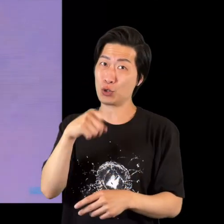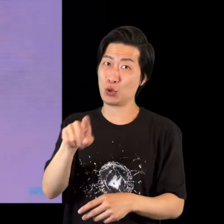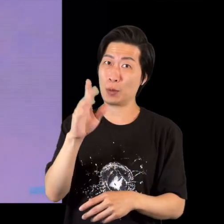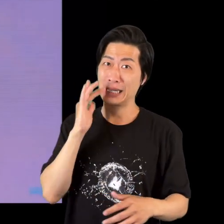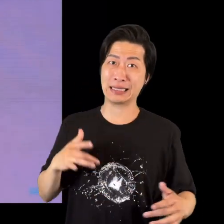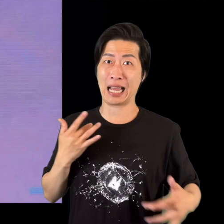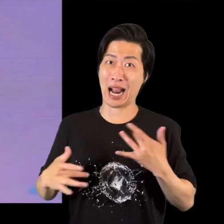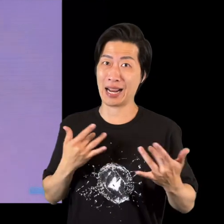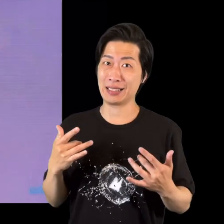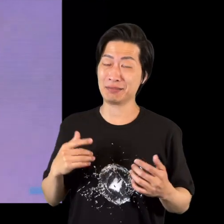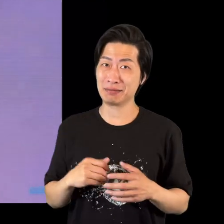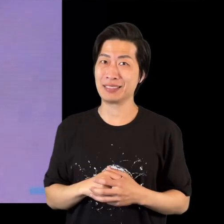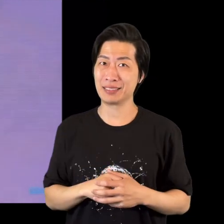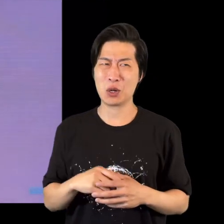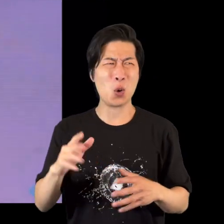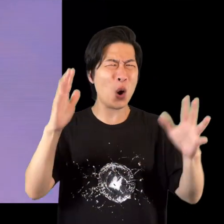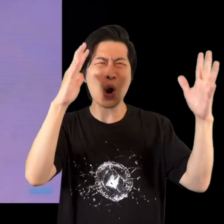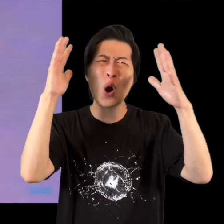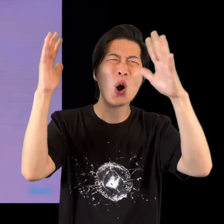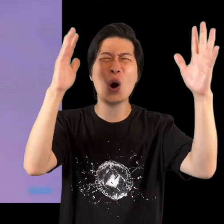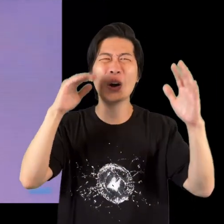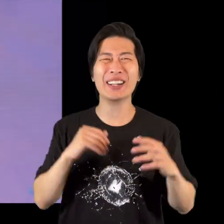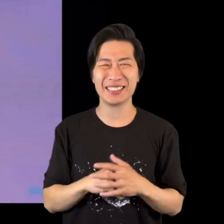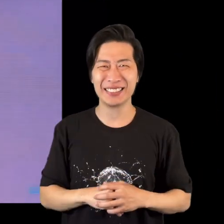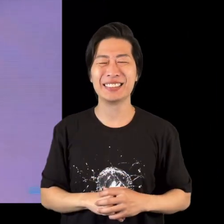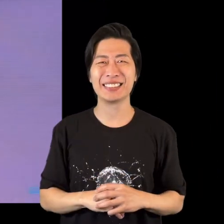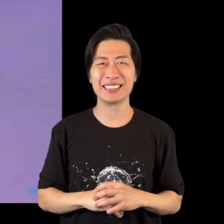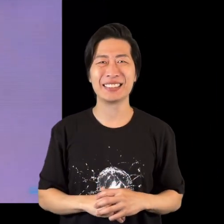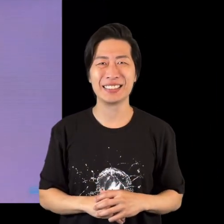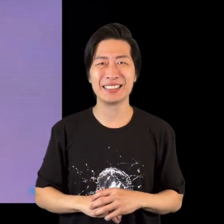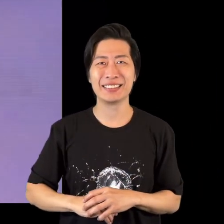2 new products that I think you will be very excited about.